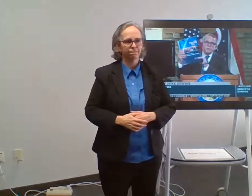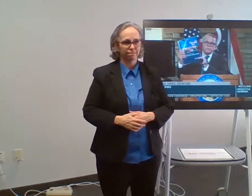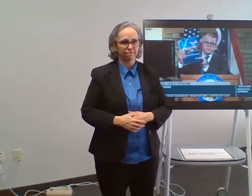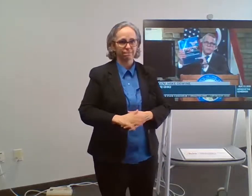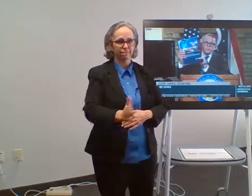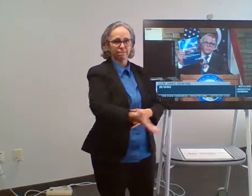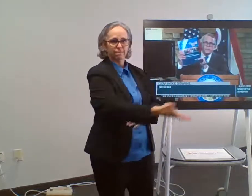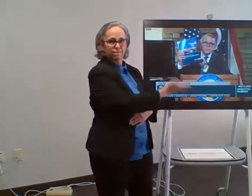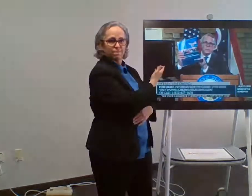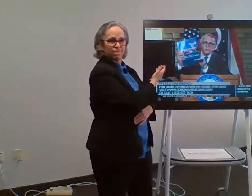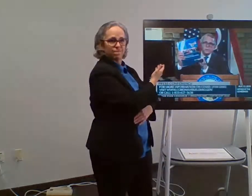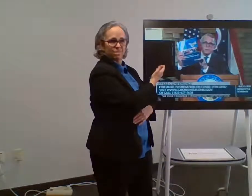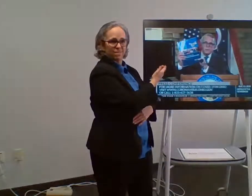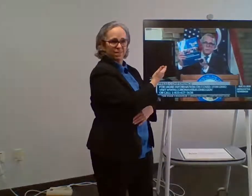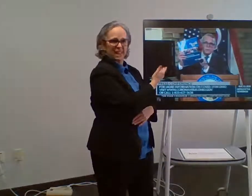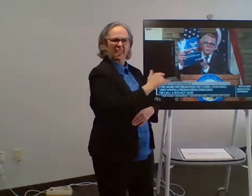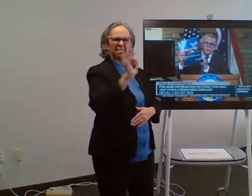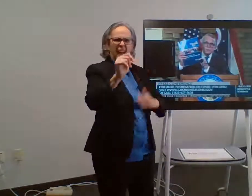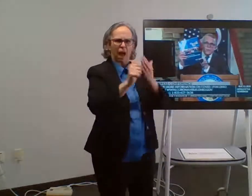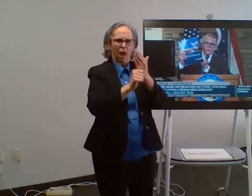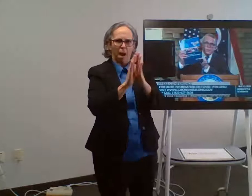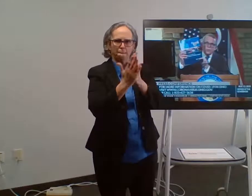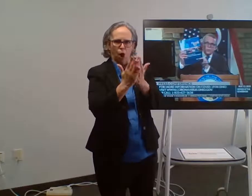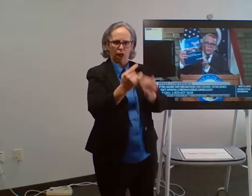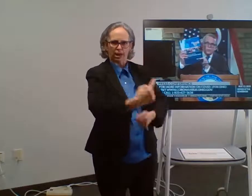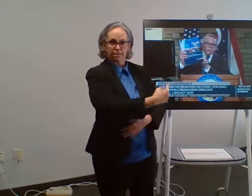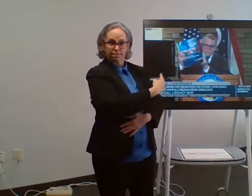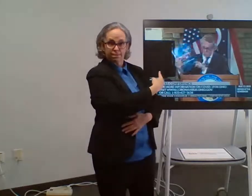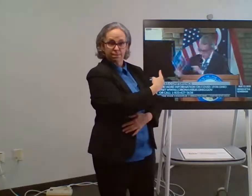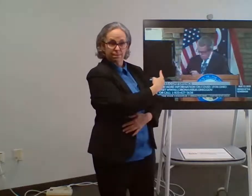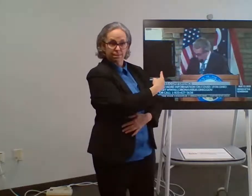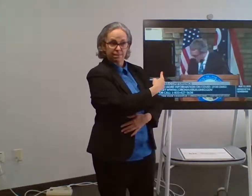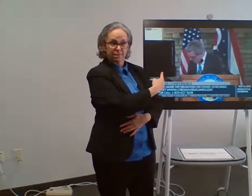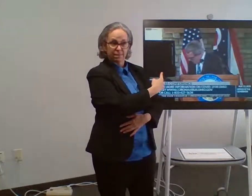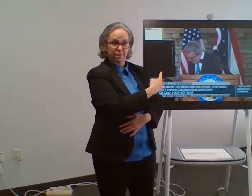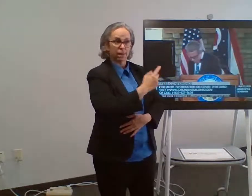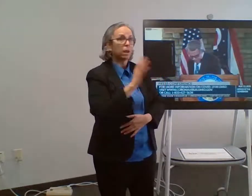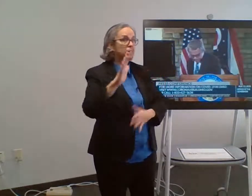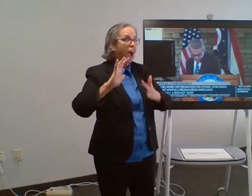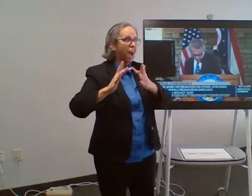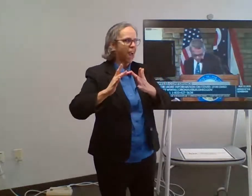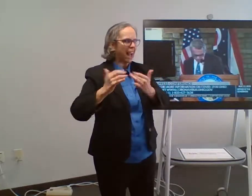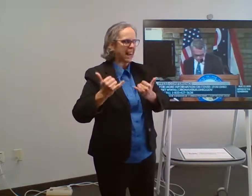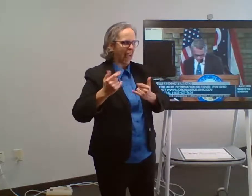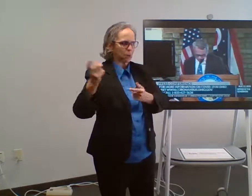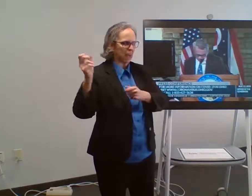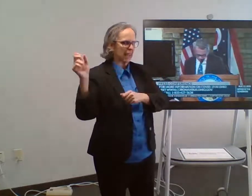You will have a chance to pull this down online.